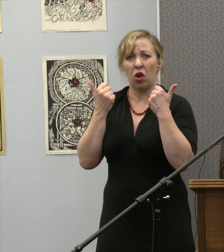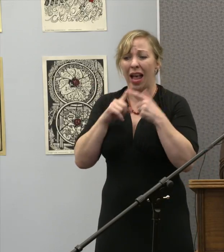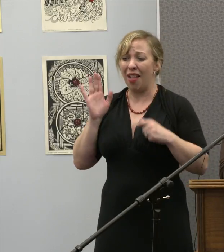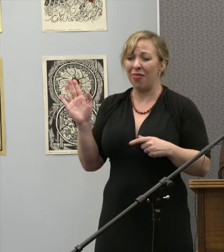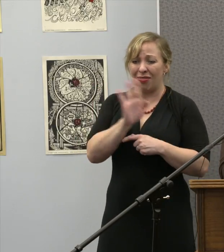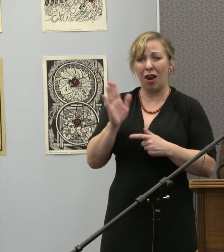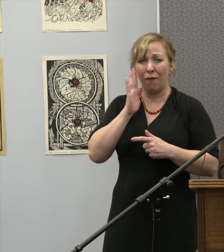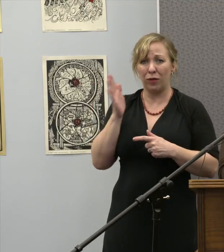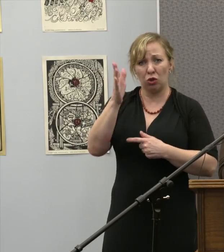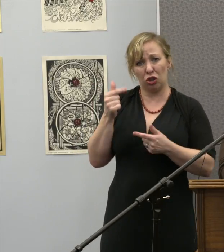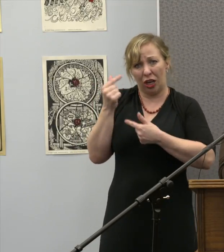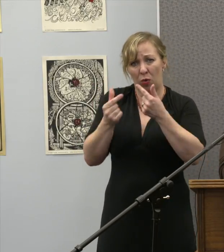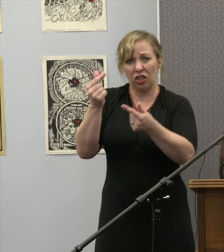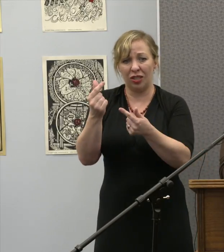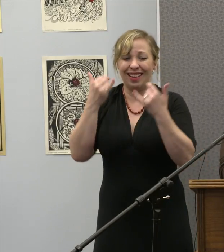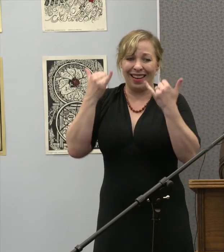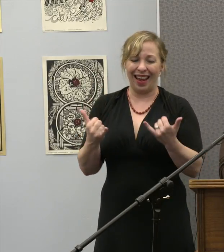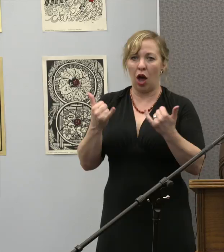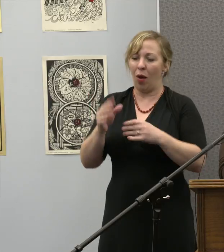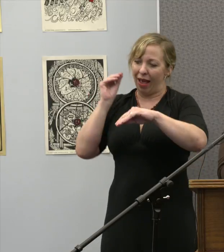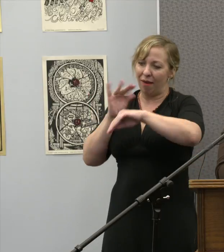generations are pushing local, national, and global